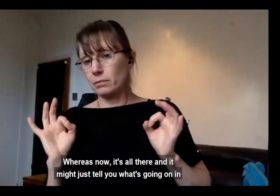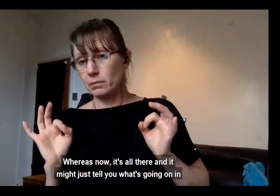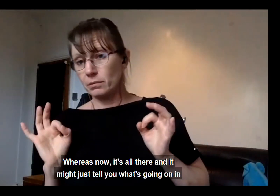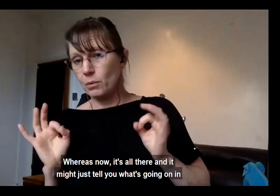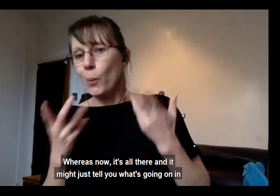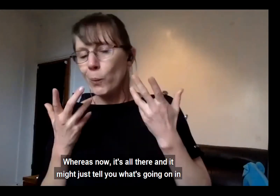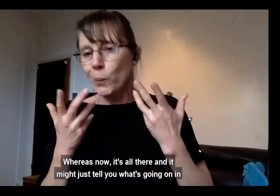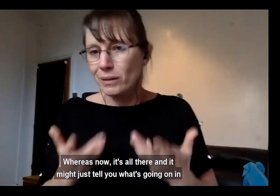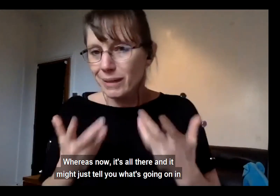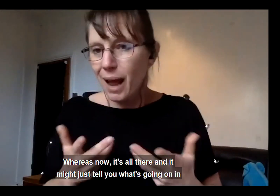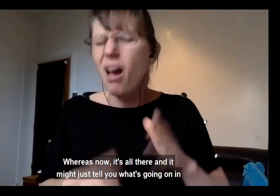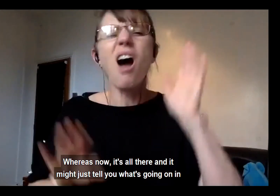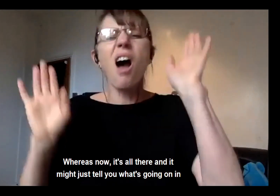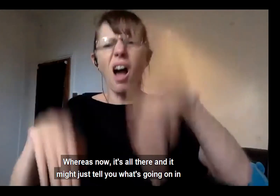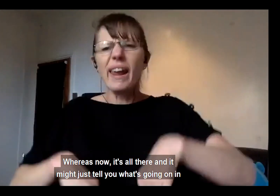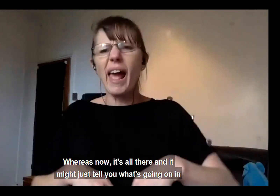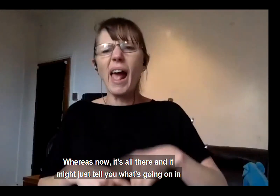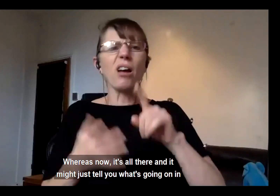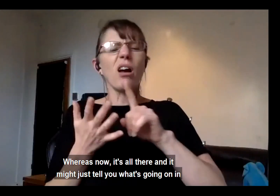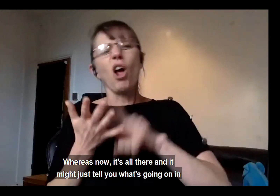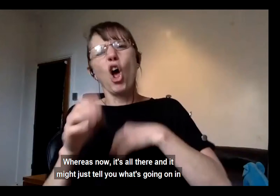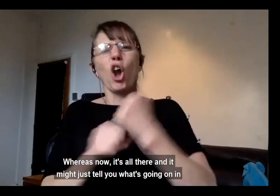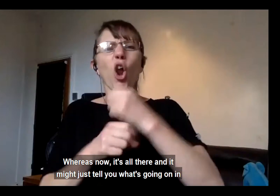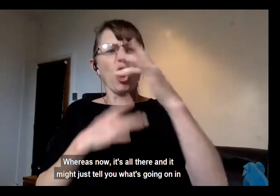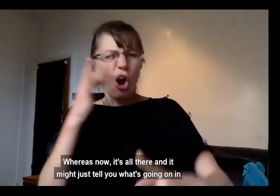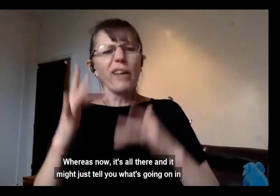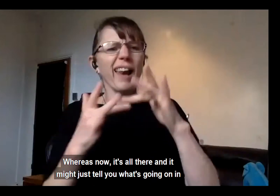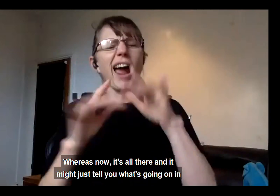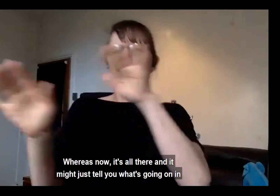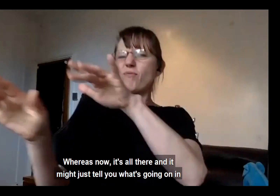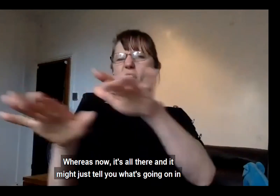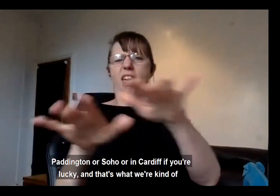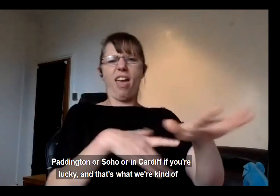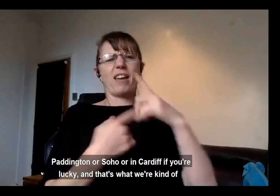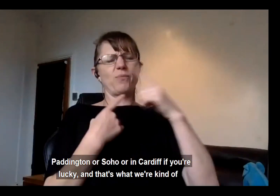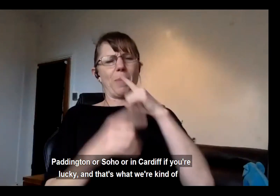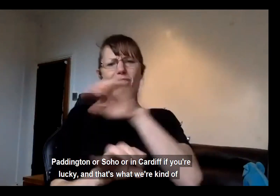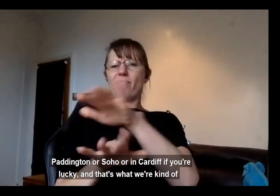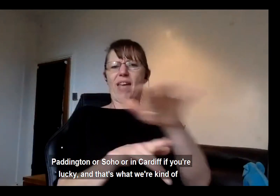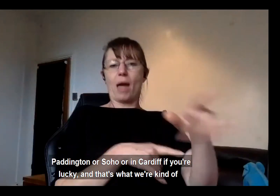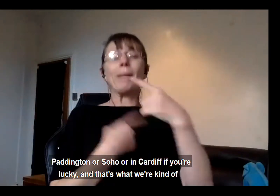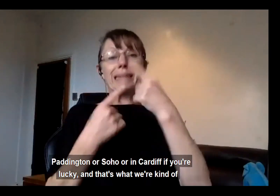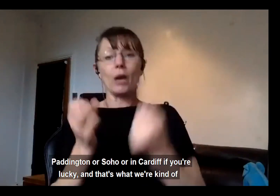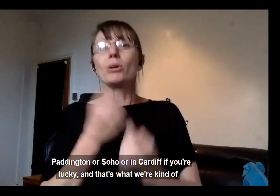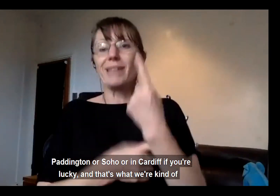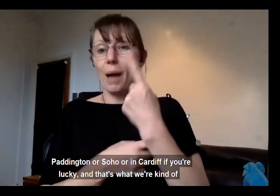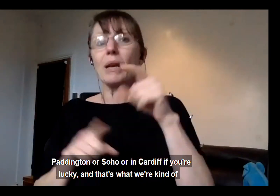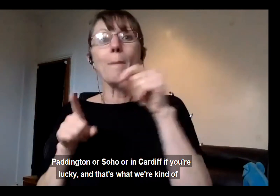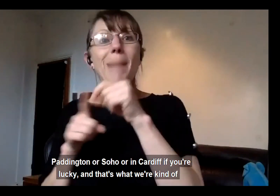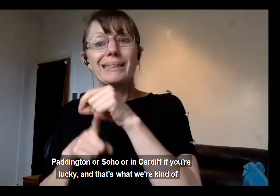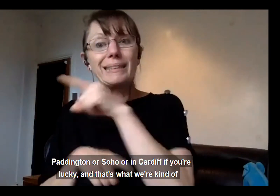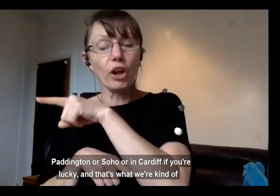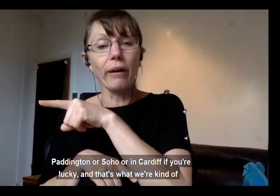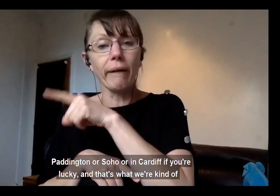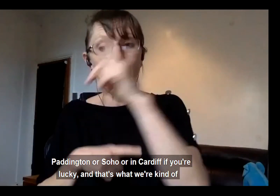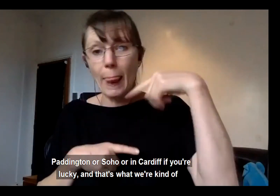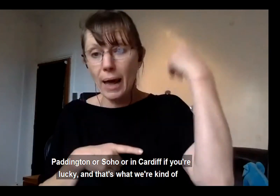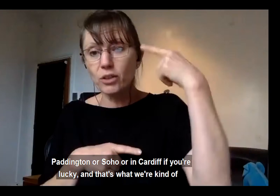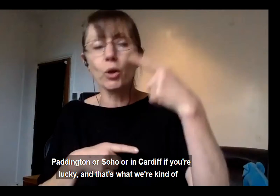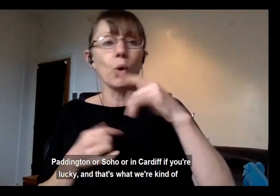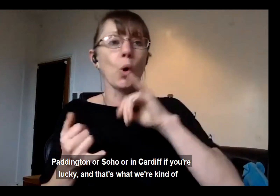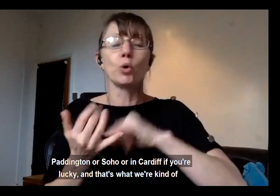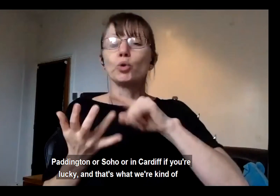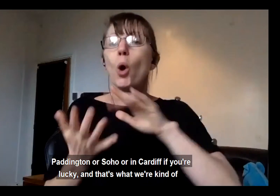Whereas now, people's like, oh yeah, you just log online and it's all there, and yeah, it might just tell you what's going on in Paddington or Soho or